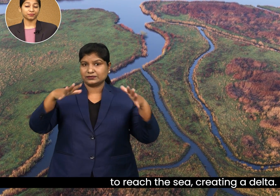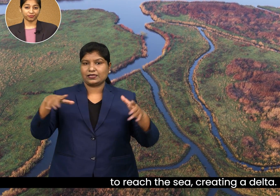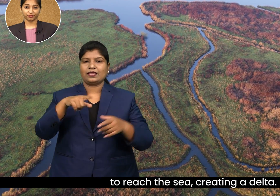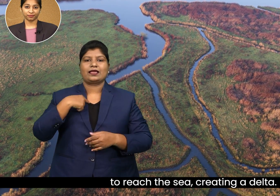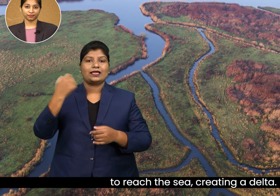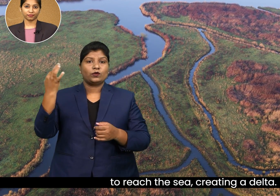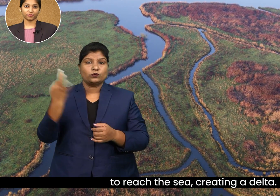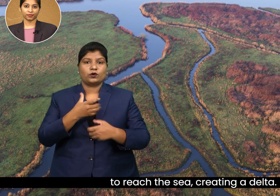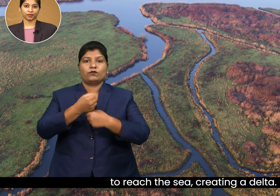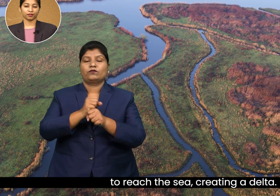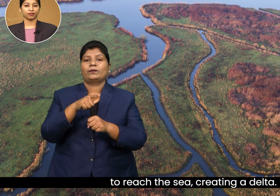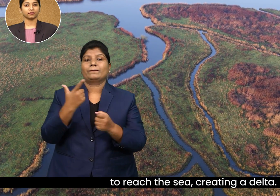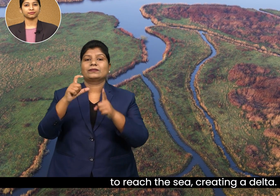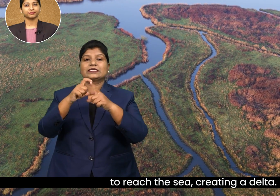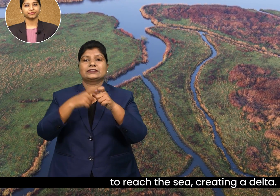delta.